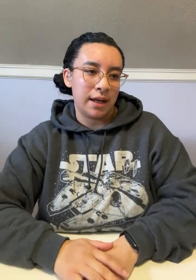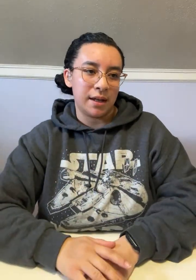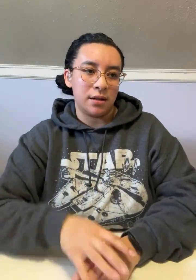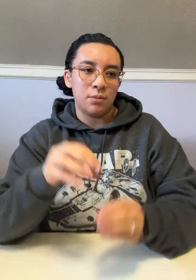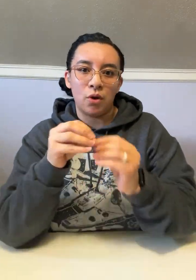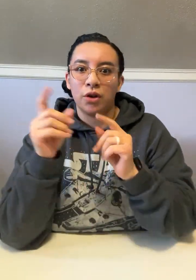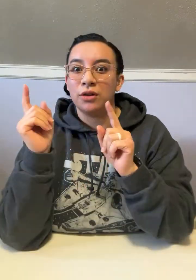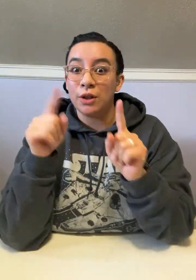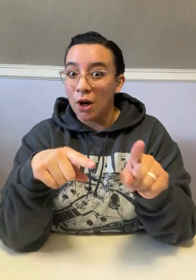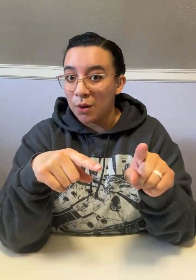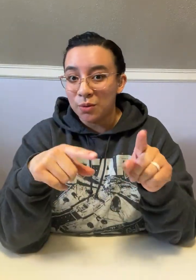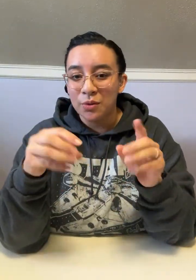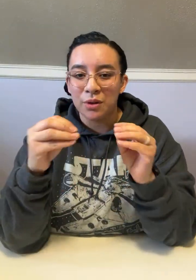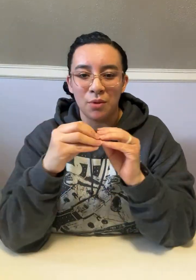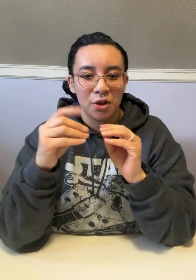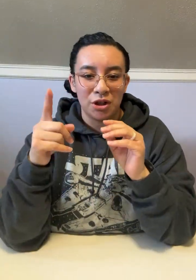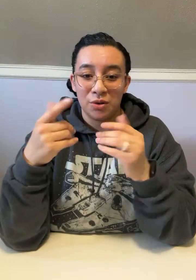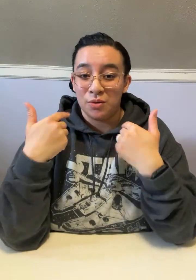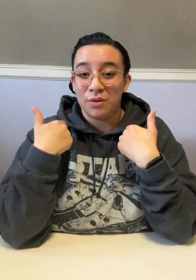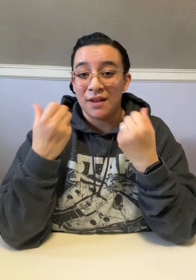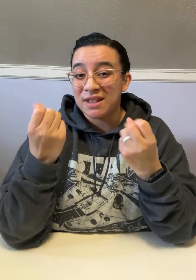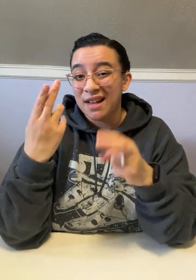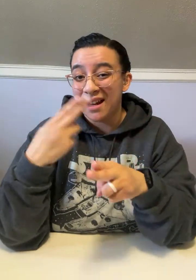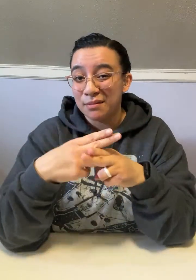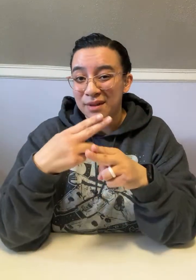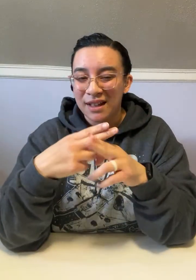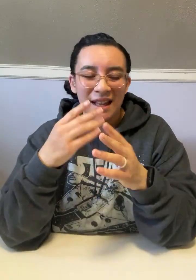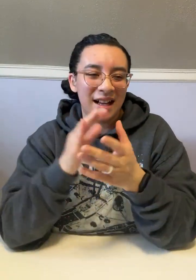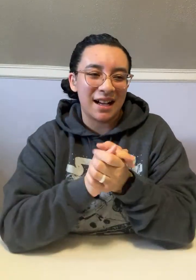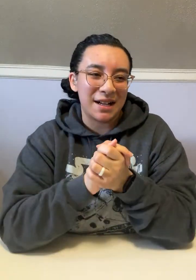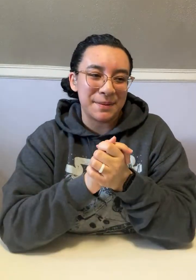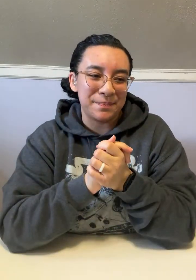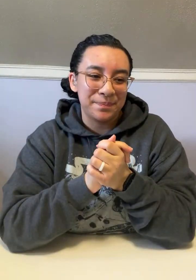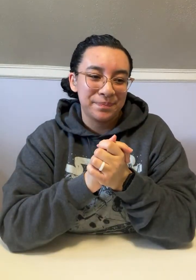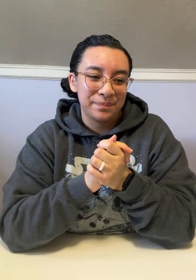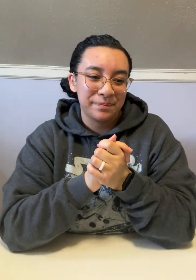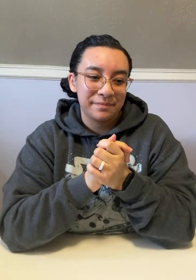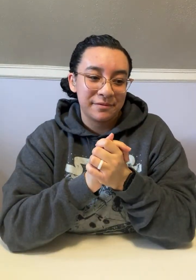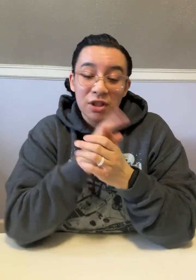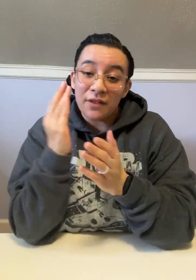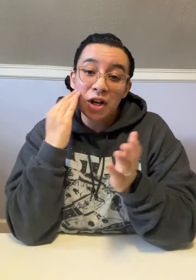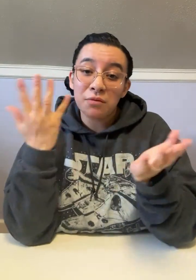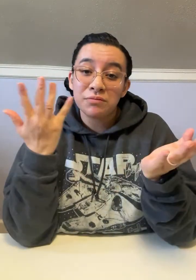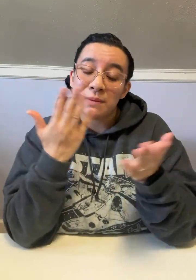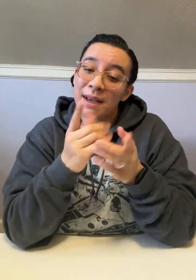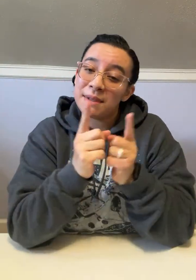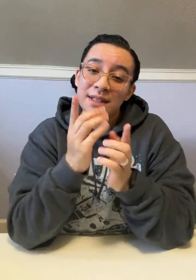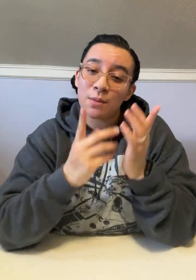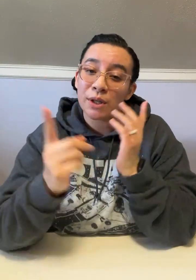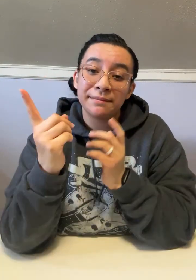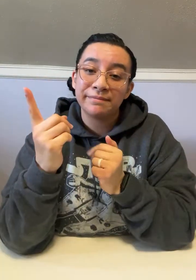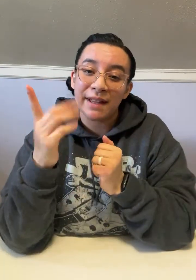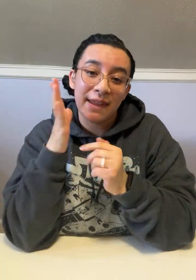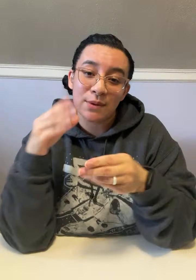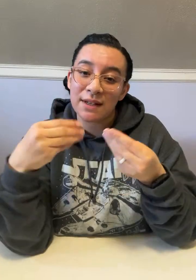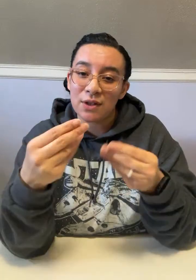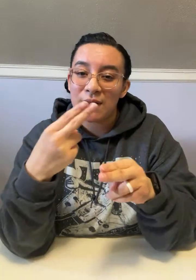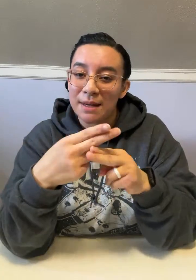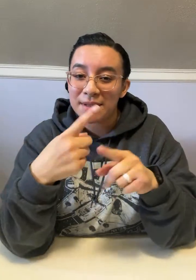and the more you go, the more you have a sign name. You never know. You might meet someone and they will give you a name